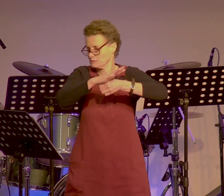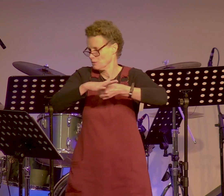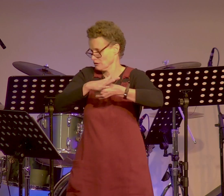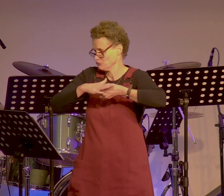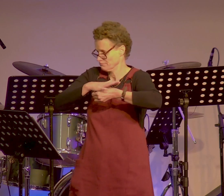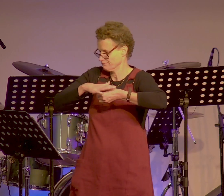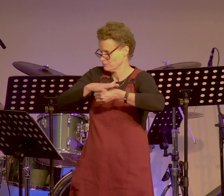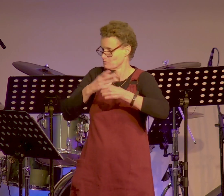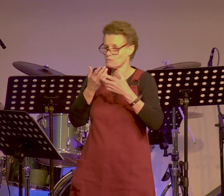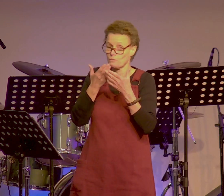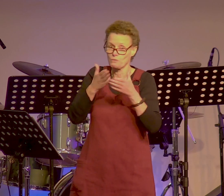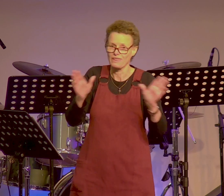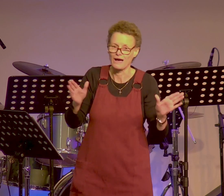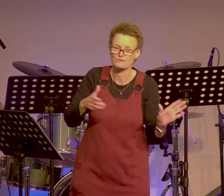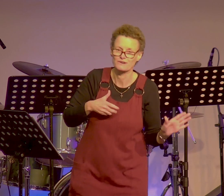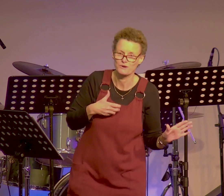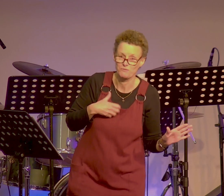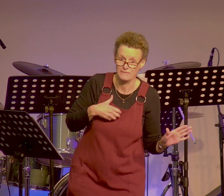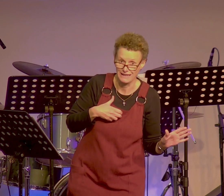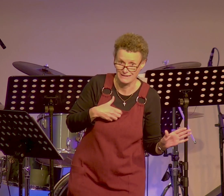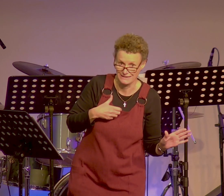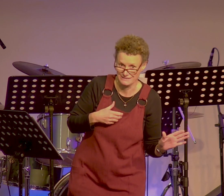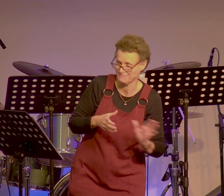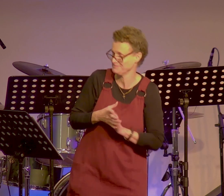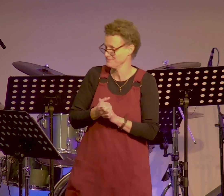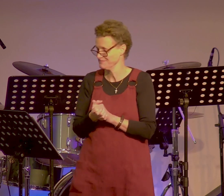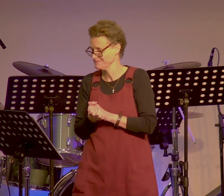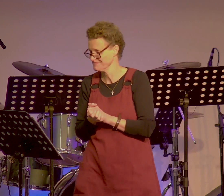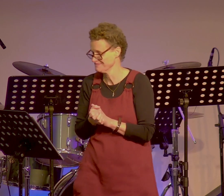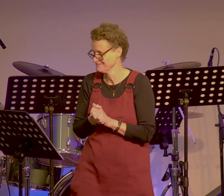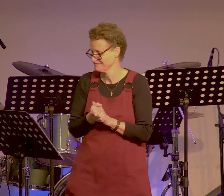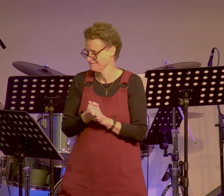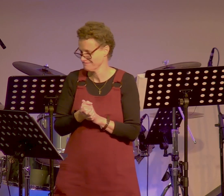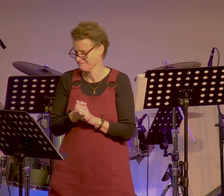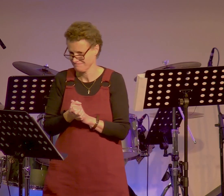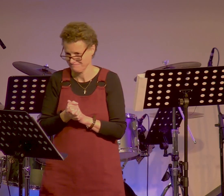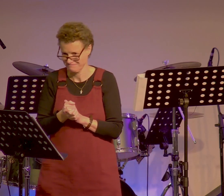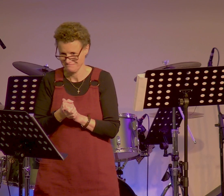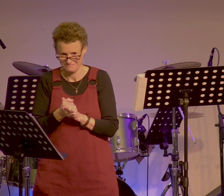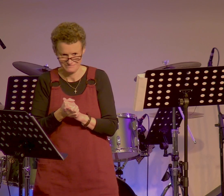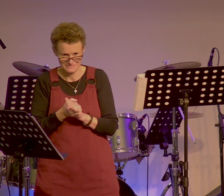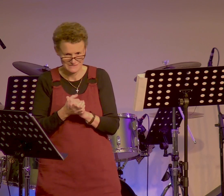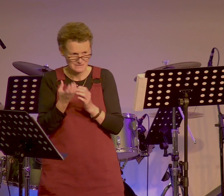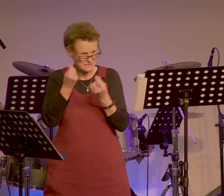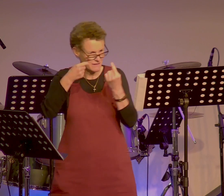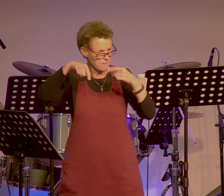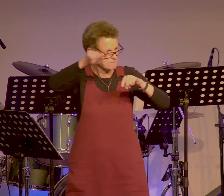us sure that he's there through any situation without complaining.